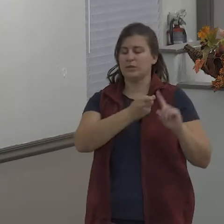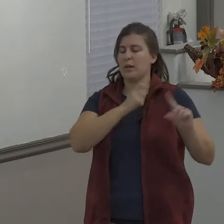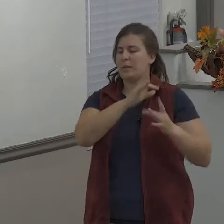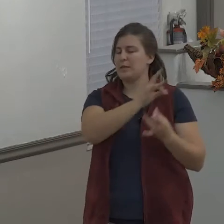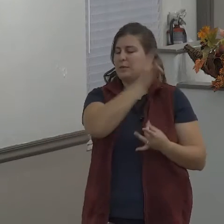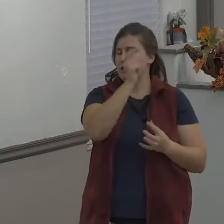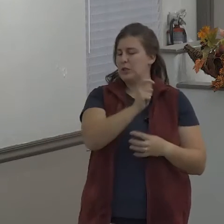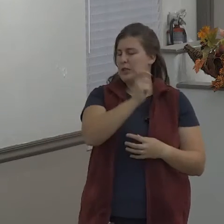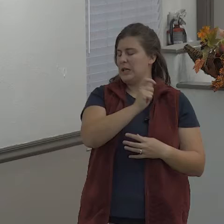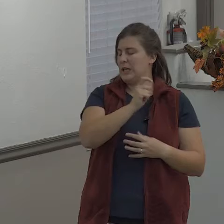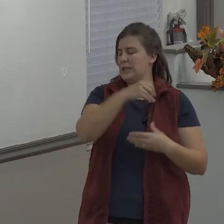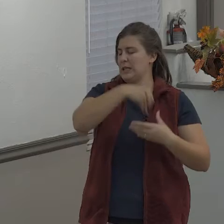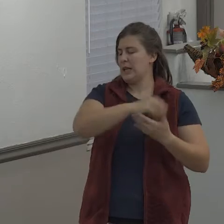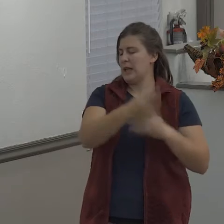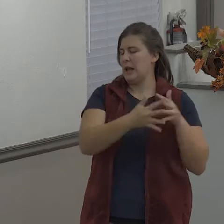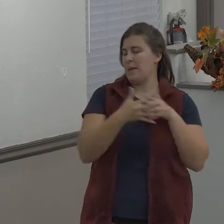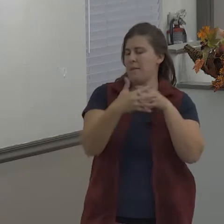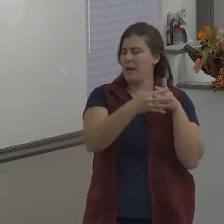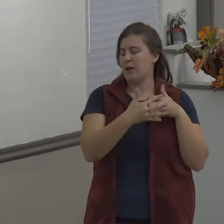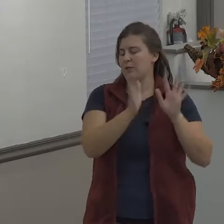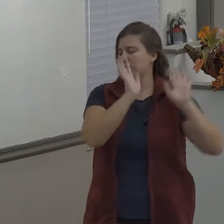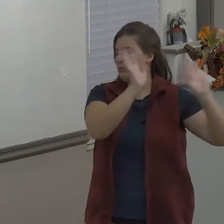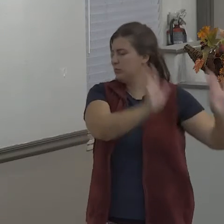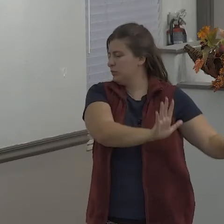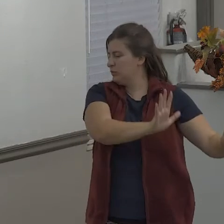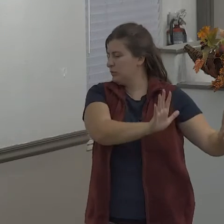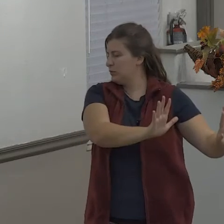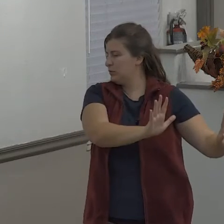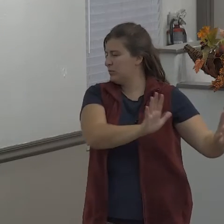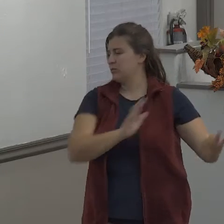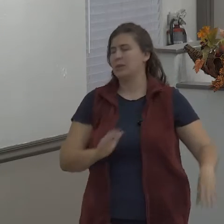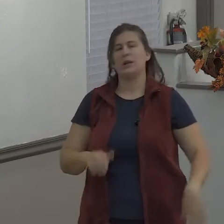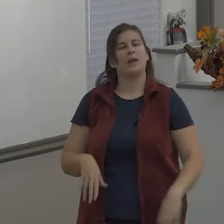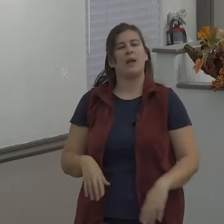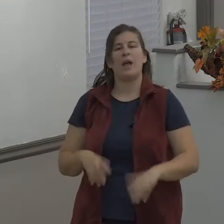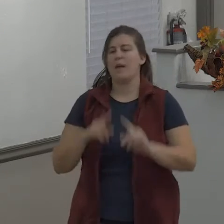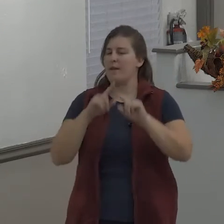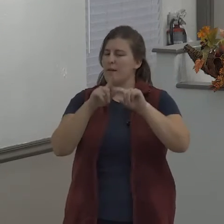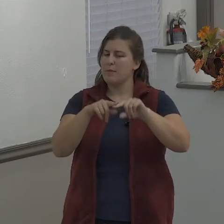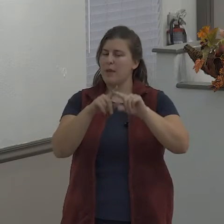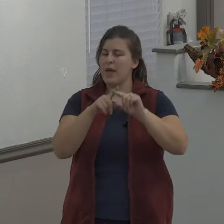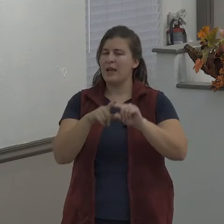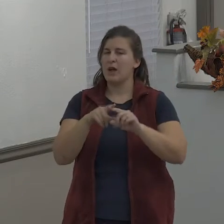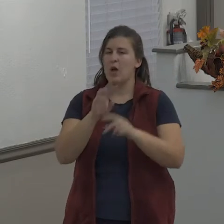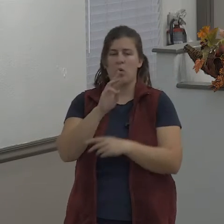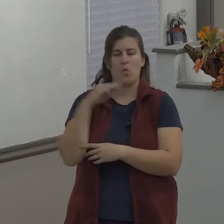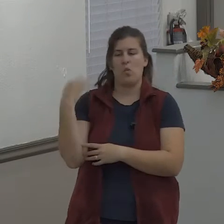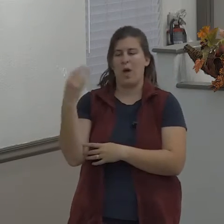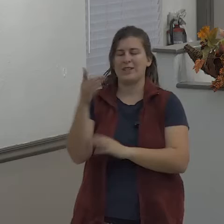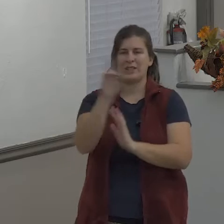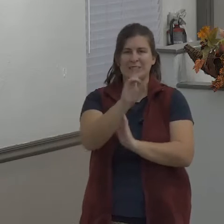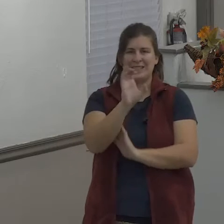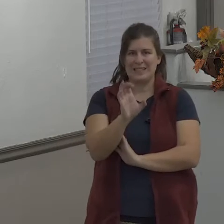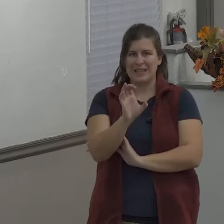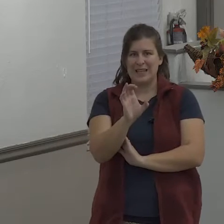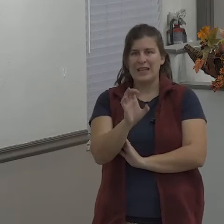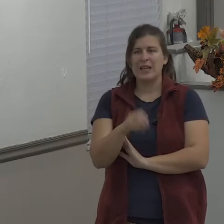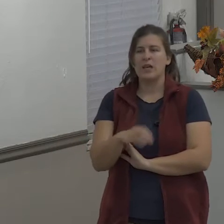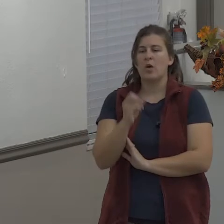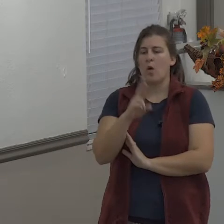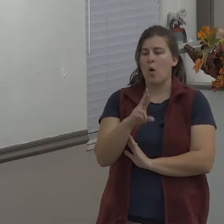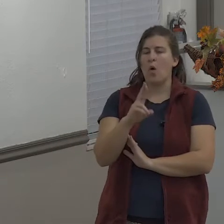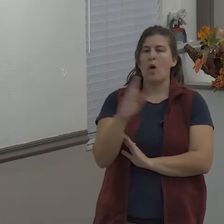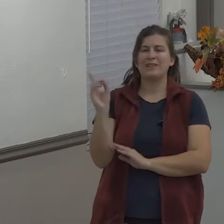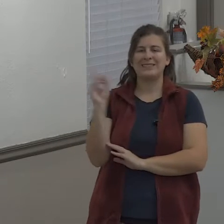America and say, okay, our answers lie in Washington, D.C. Or